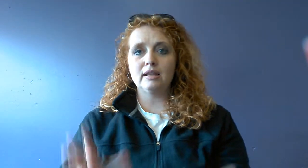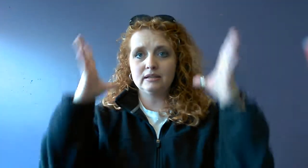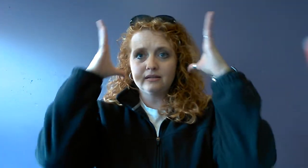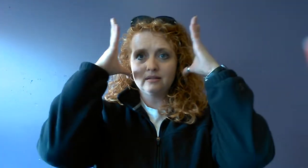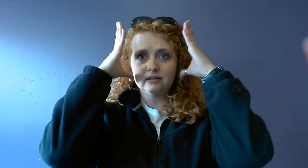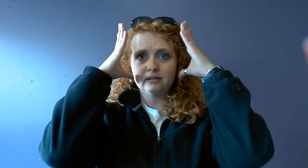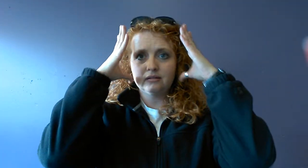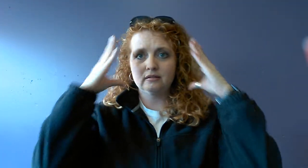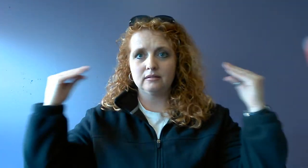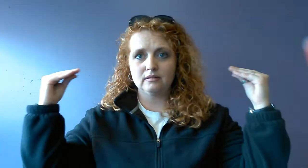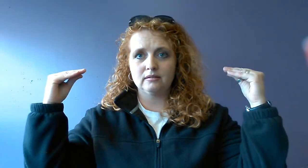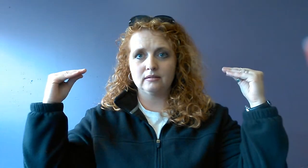Holland.